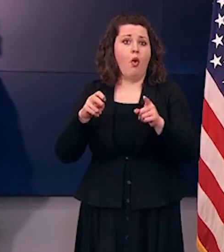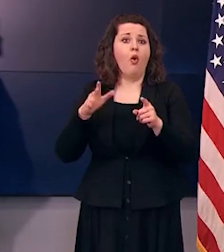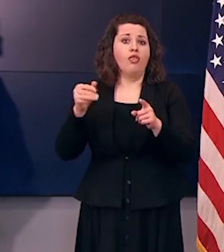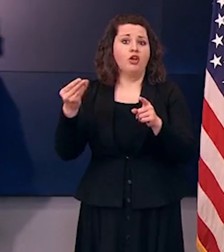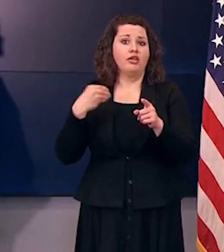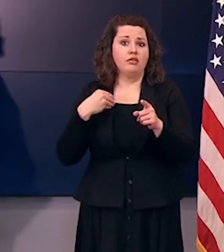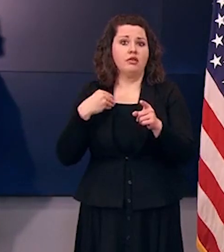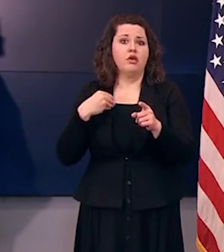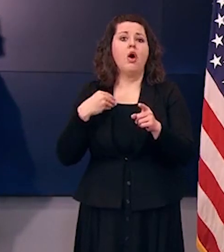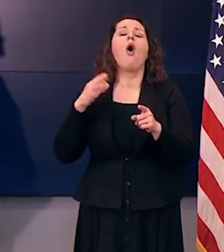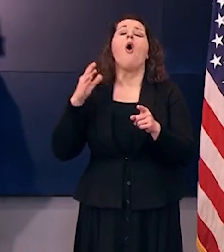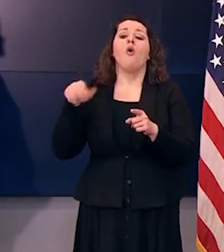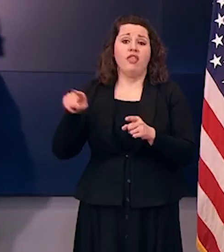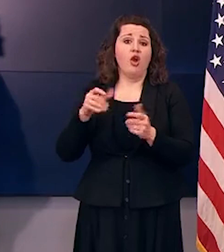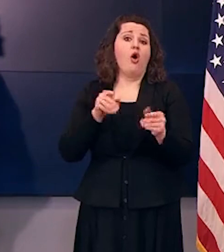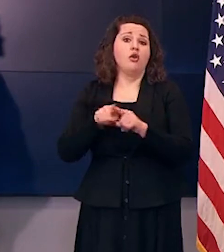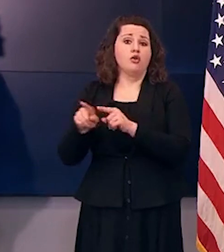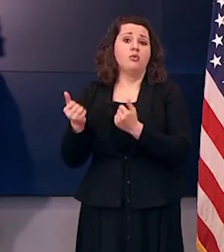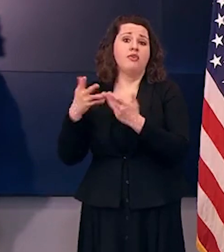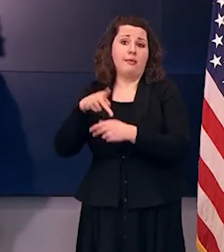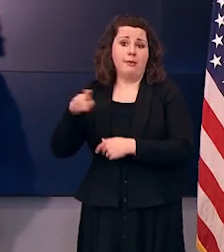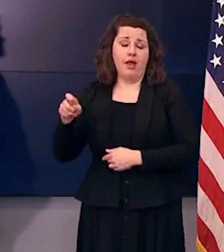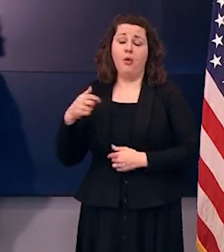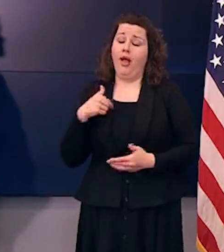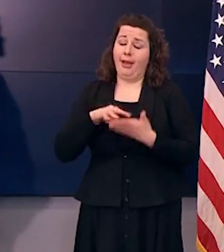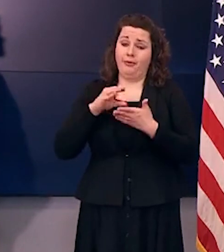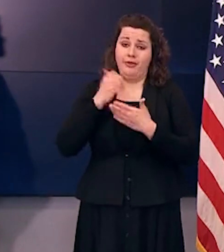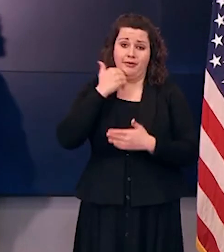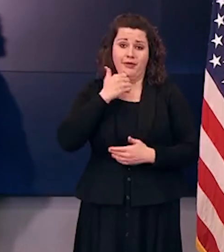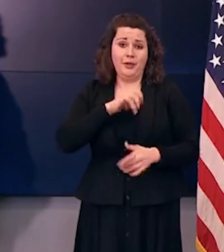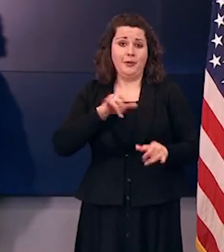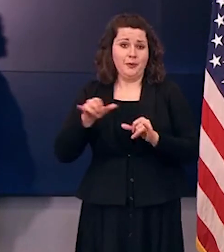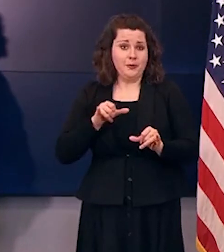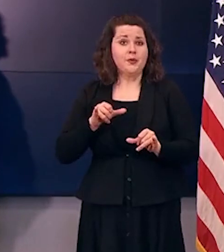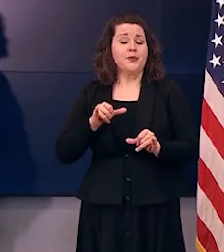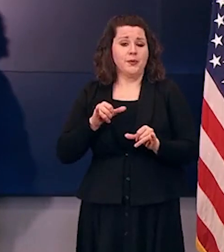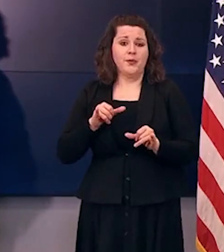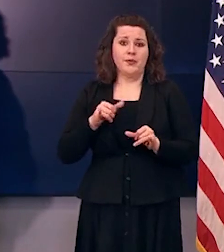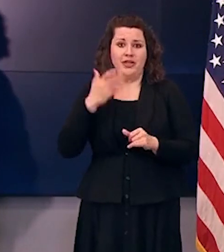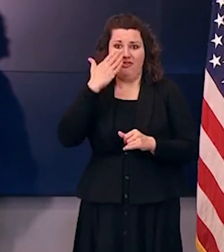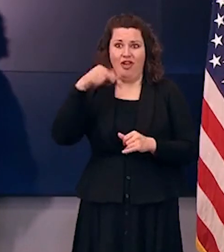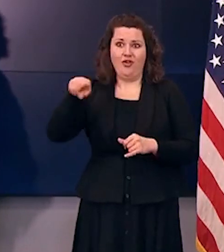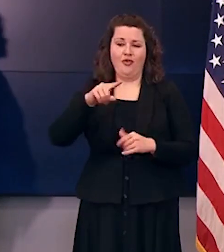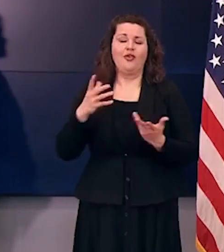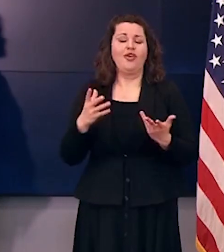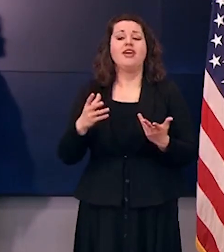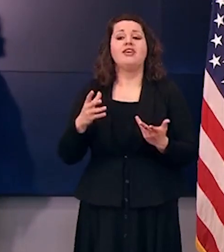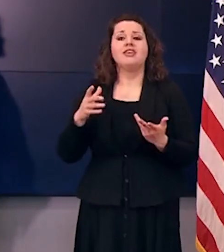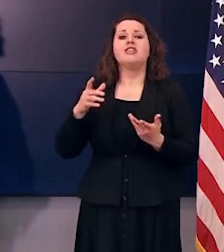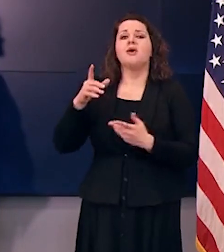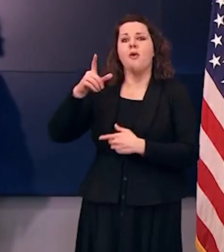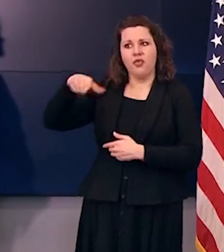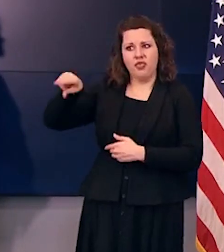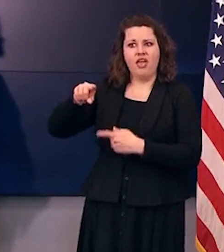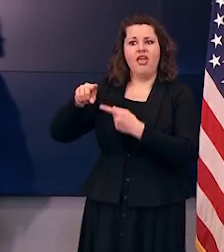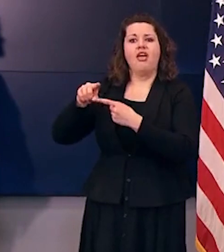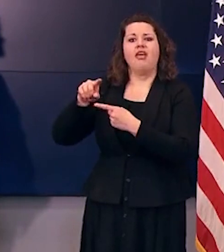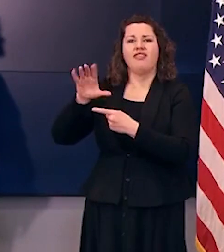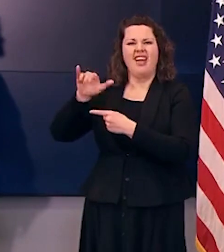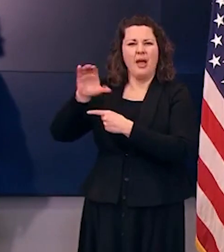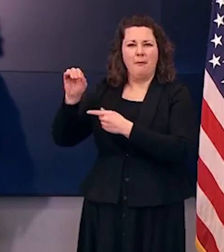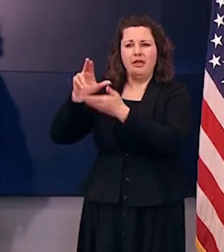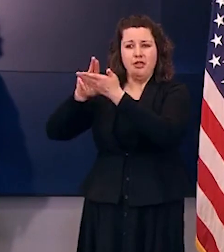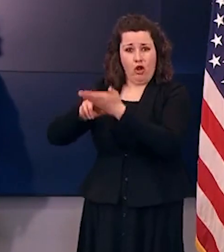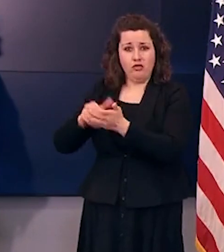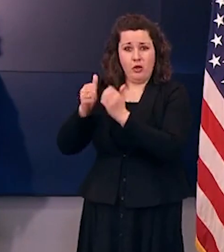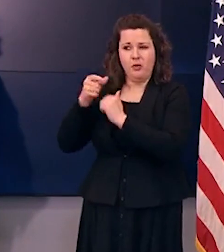Oh, okay. They are also providing that. Well, I'm learning every day right in front of Iowans. So they are actually providing some of the PPE too. They're doing